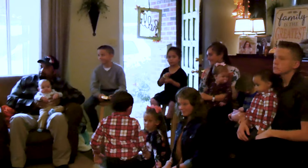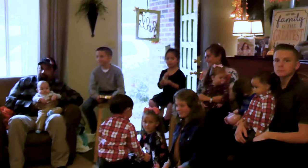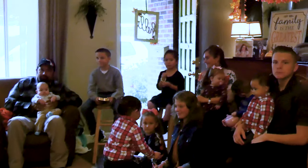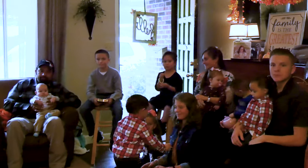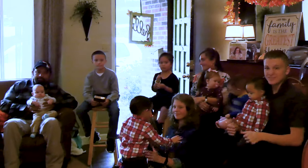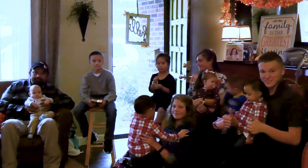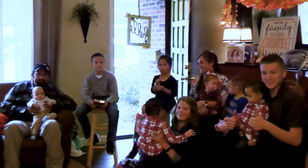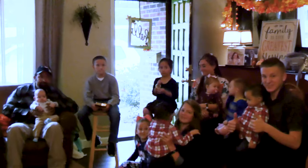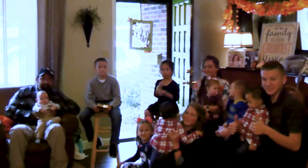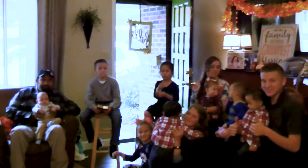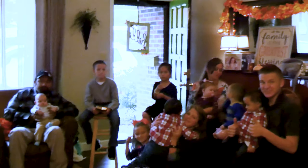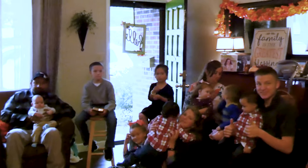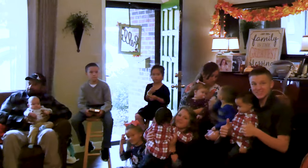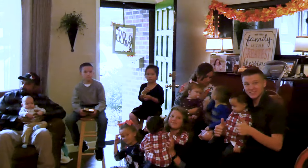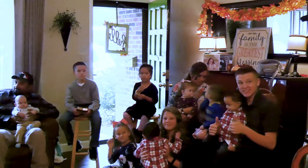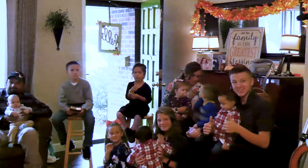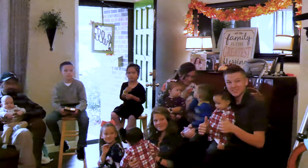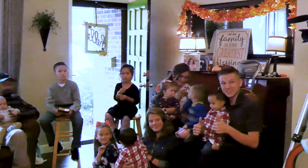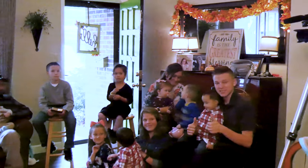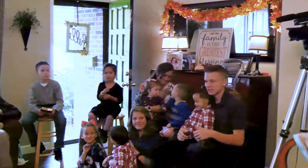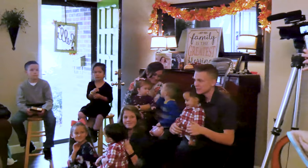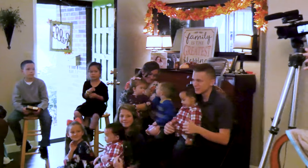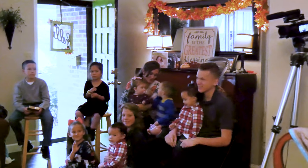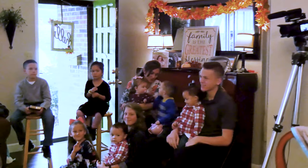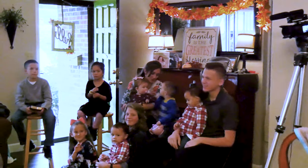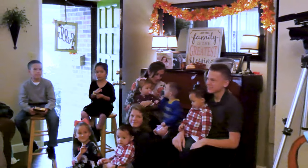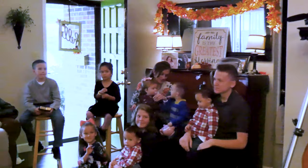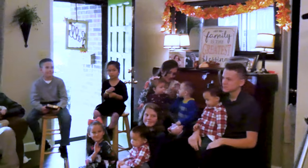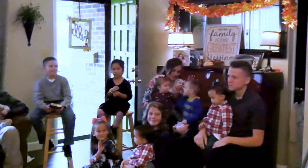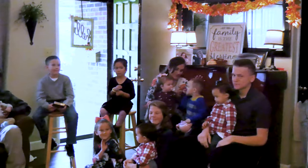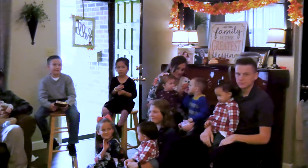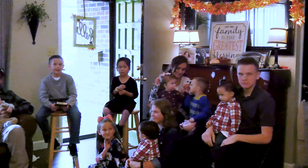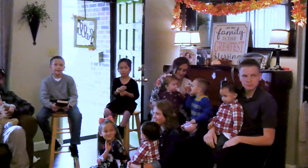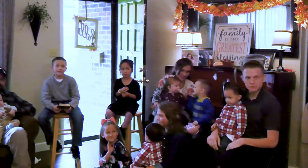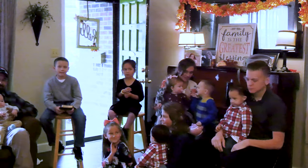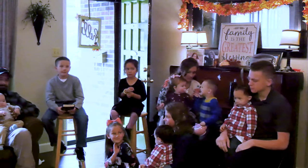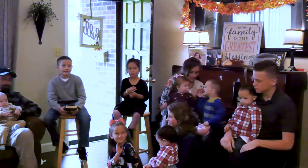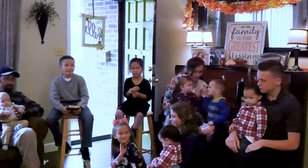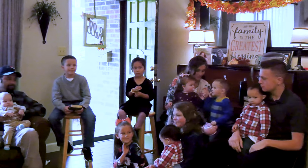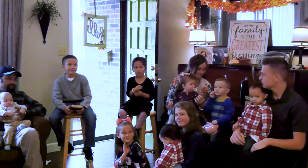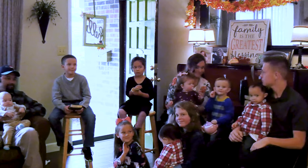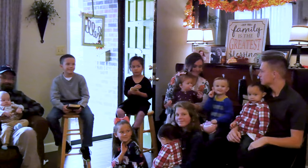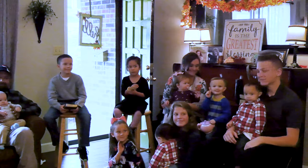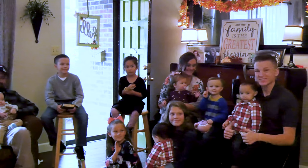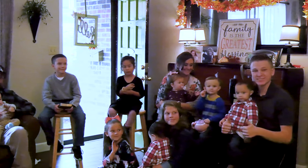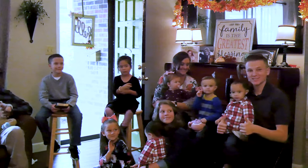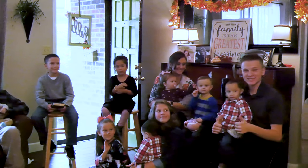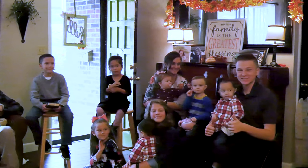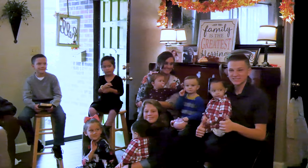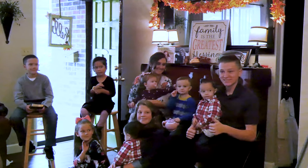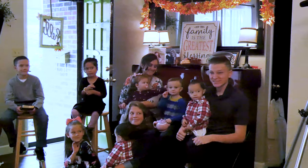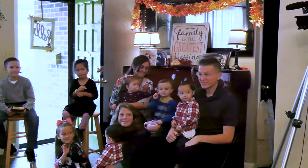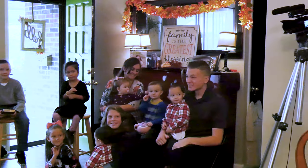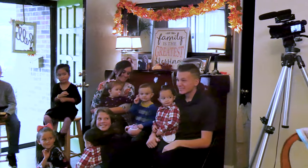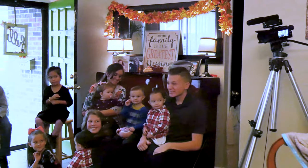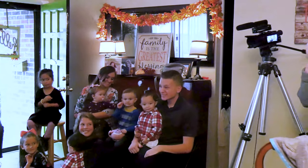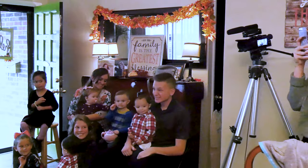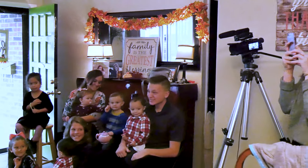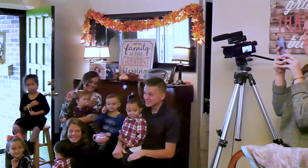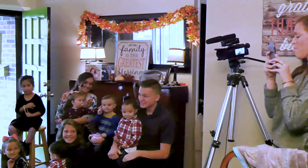great